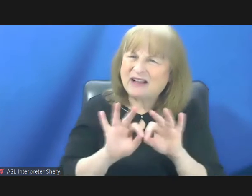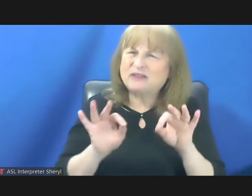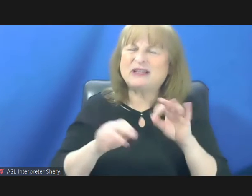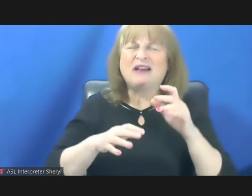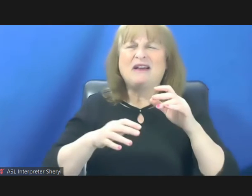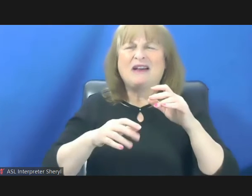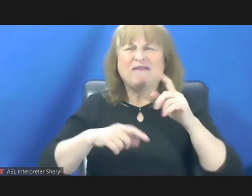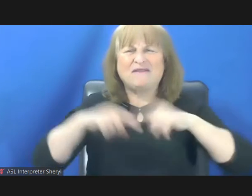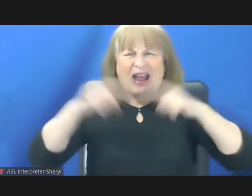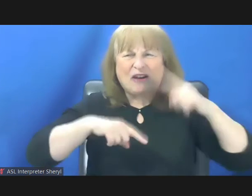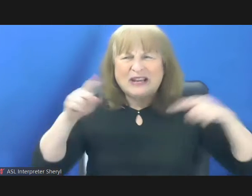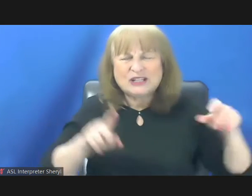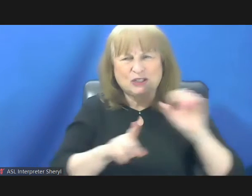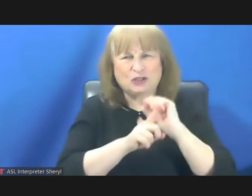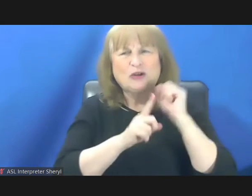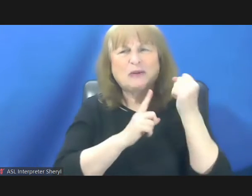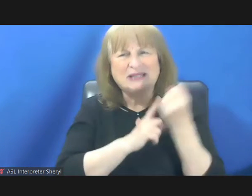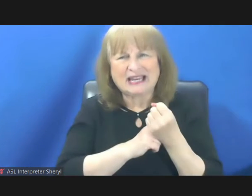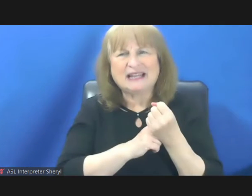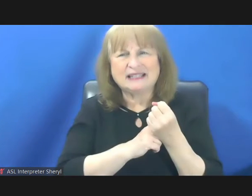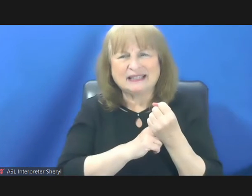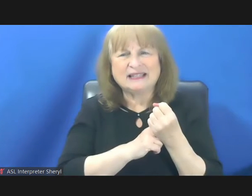circumstances and